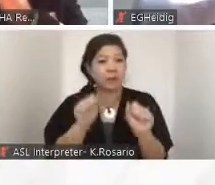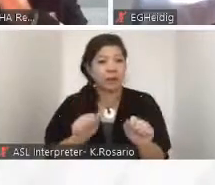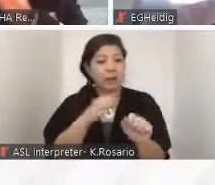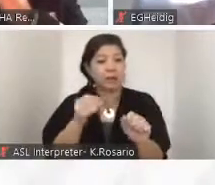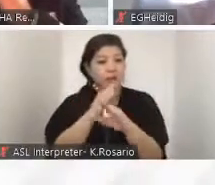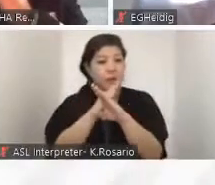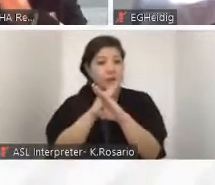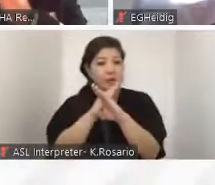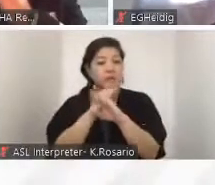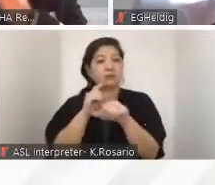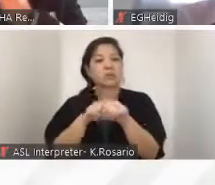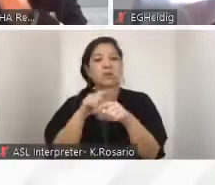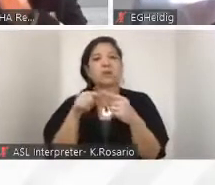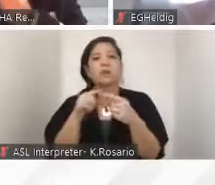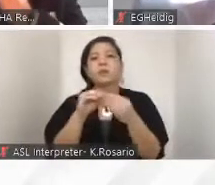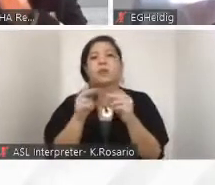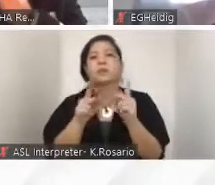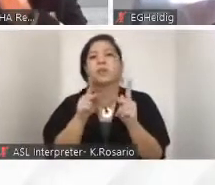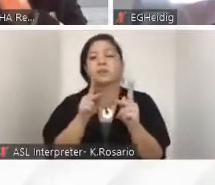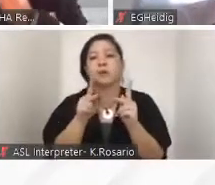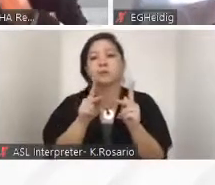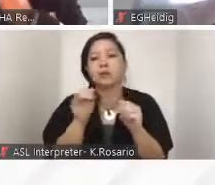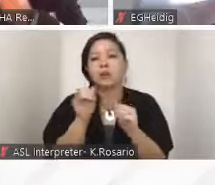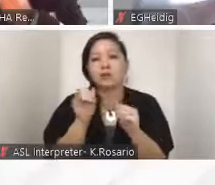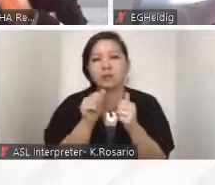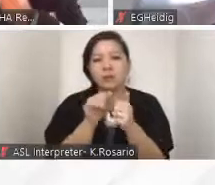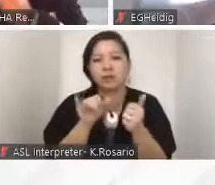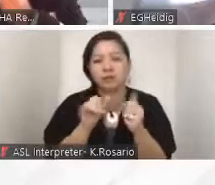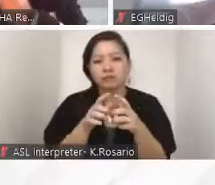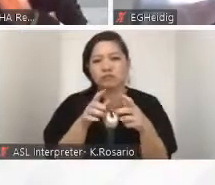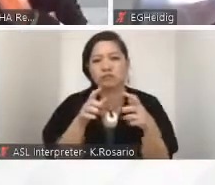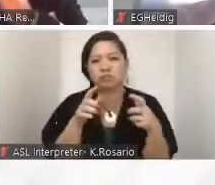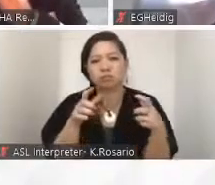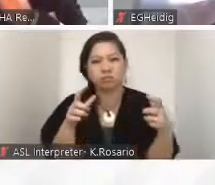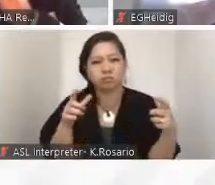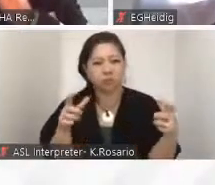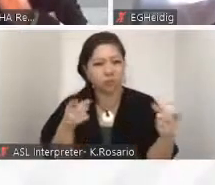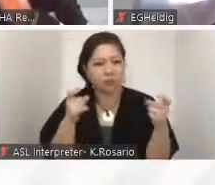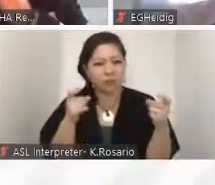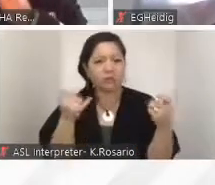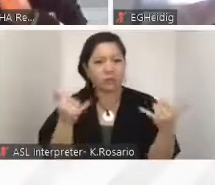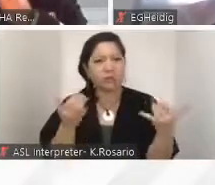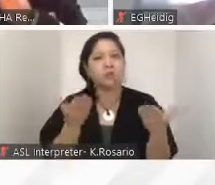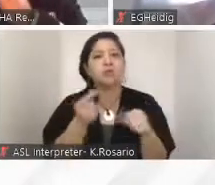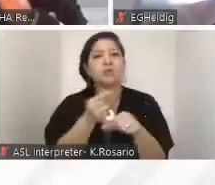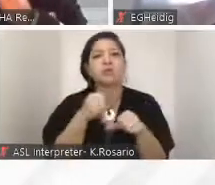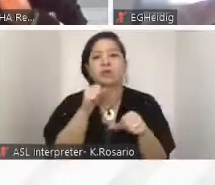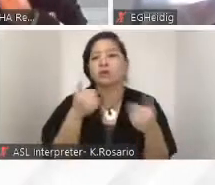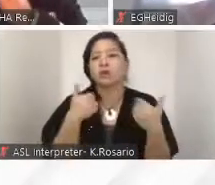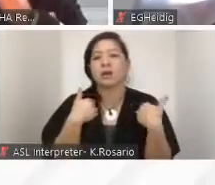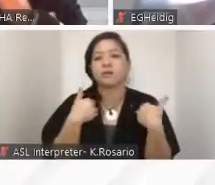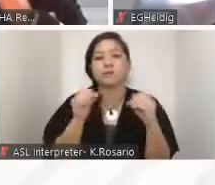a time when the number of people infected grew so large so quickly. We no longer had enough